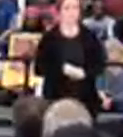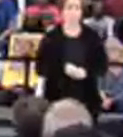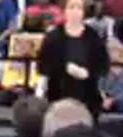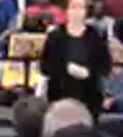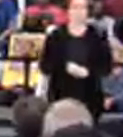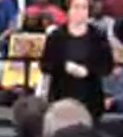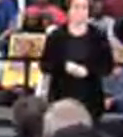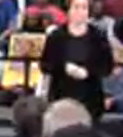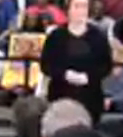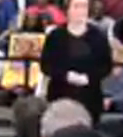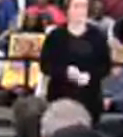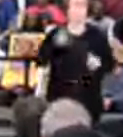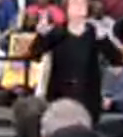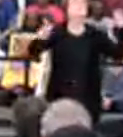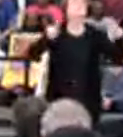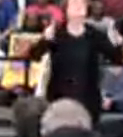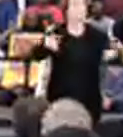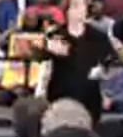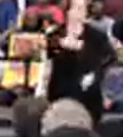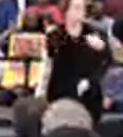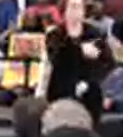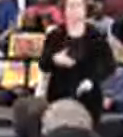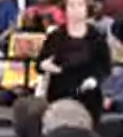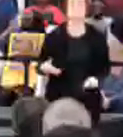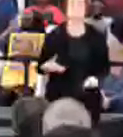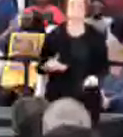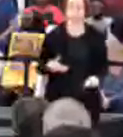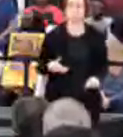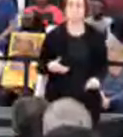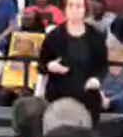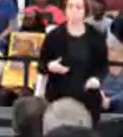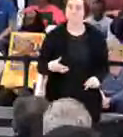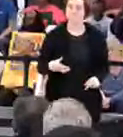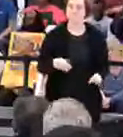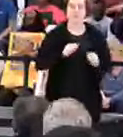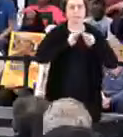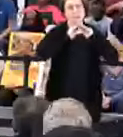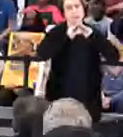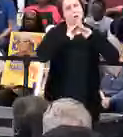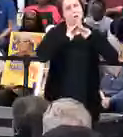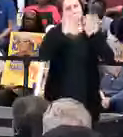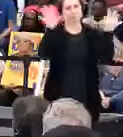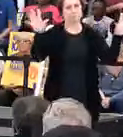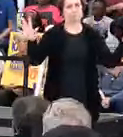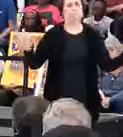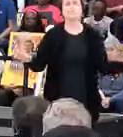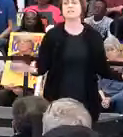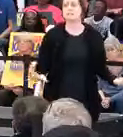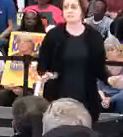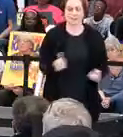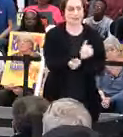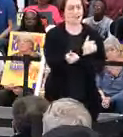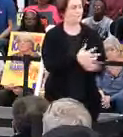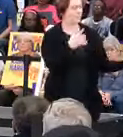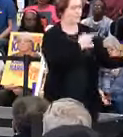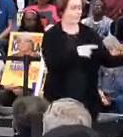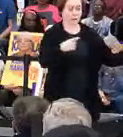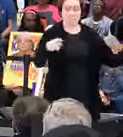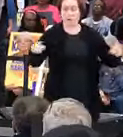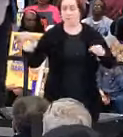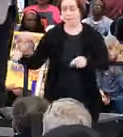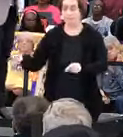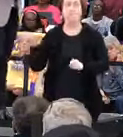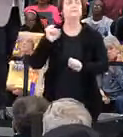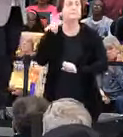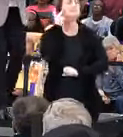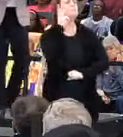The power of the people, that is what is evident in the midst of everything else happening. And that is